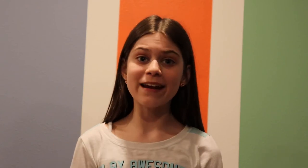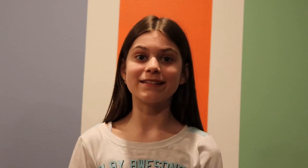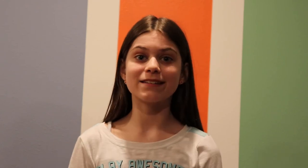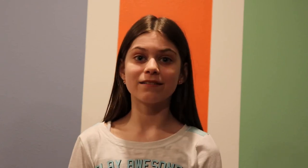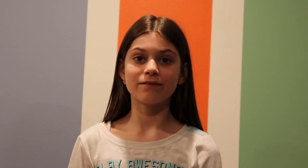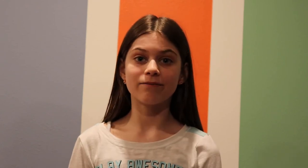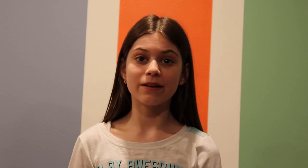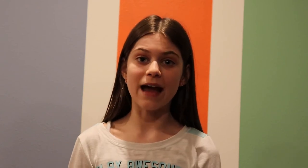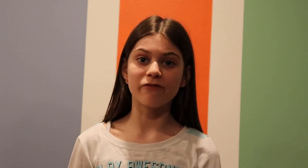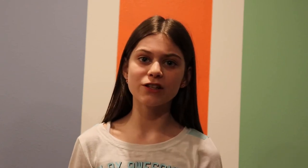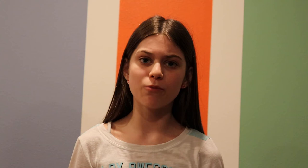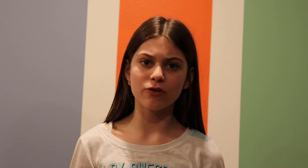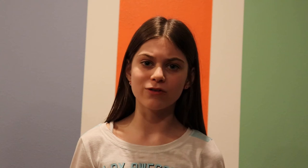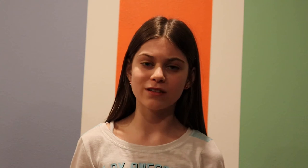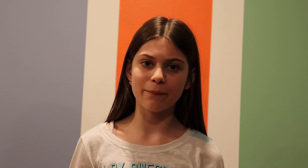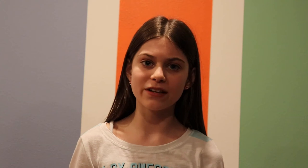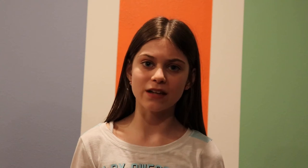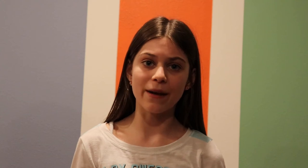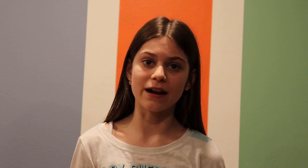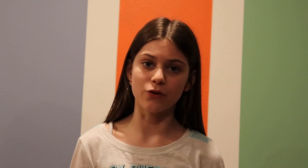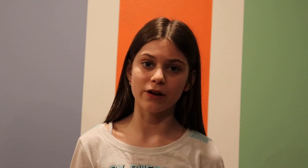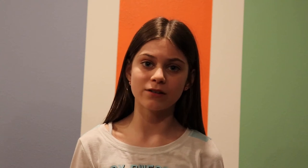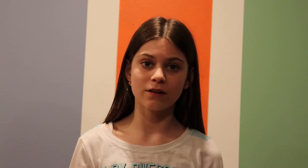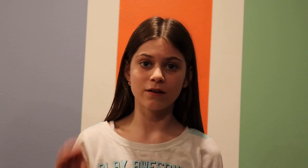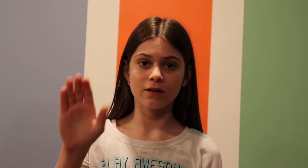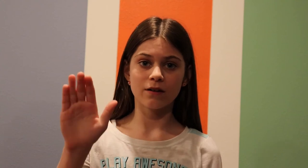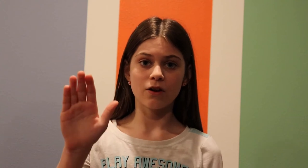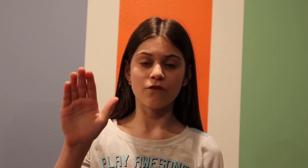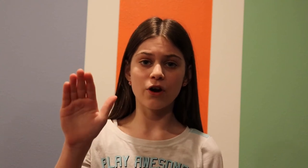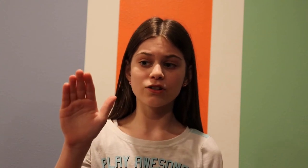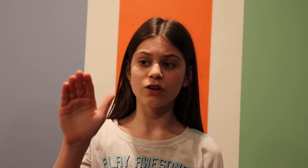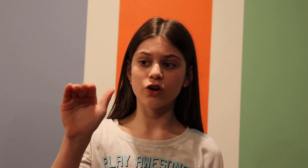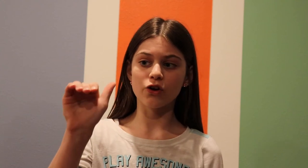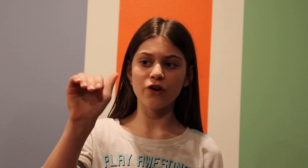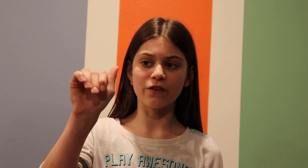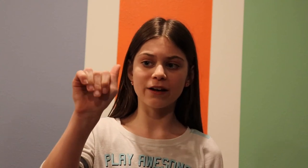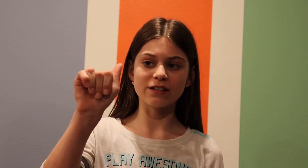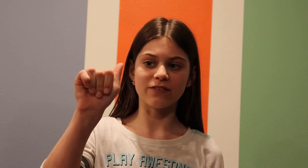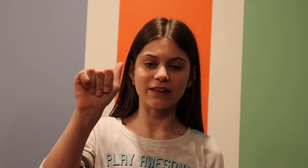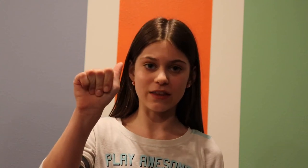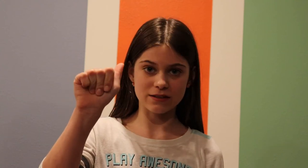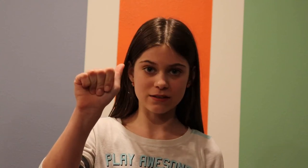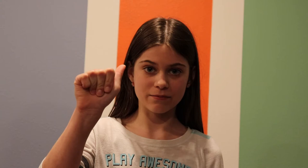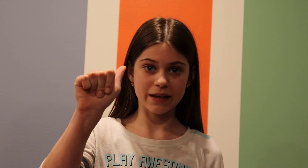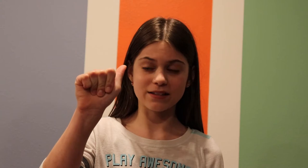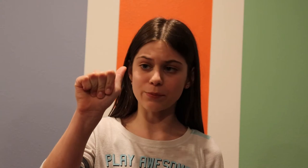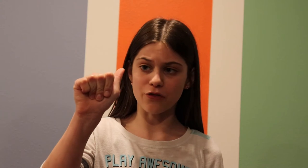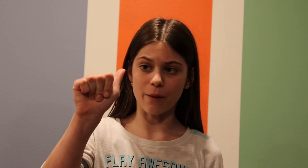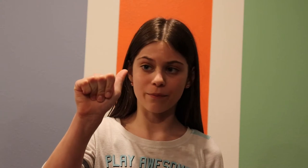Great! Now let's walk through step by step how to do it. First, curl your fingers in like this, except your thumb.